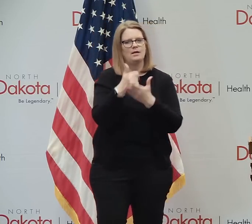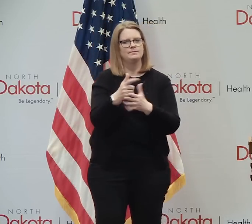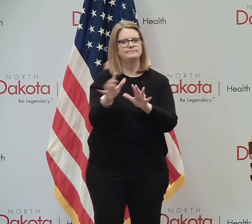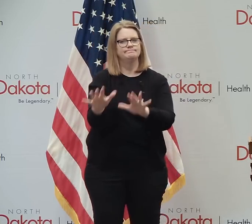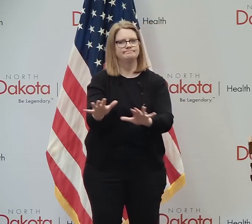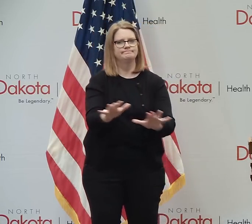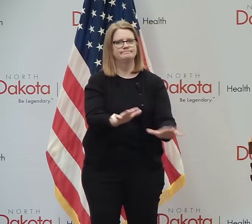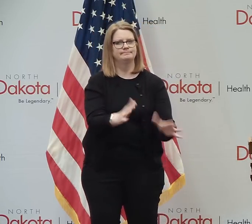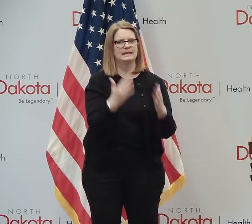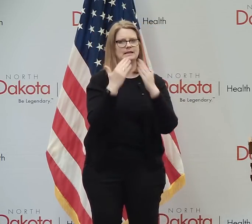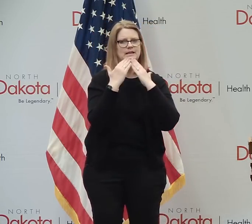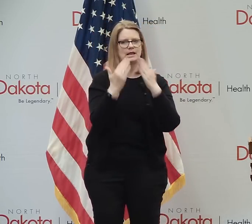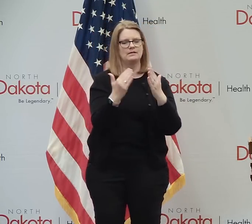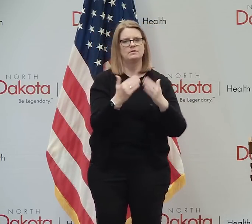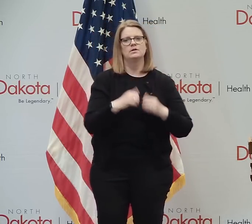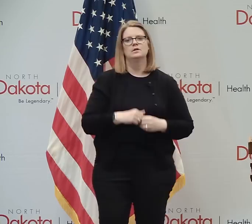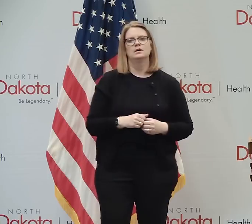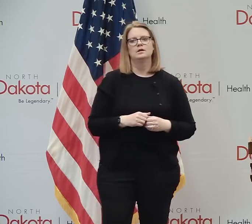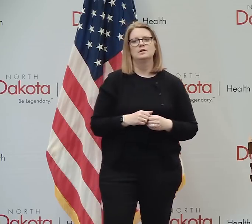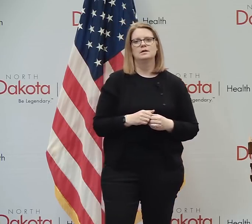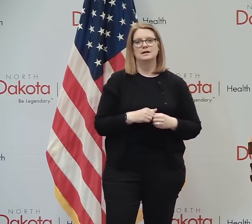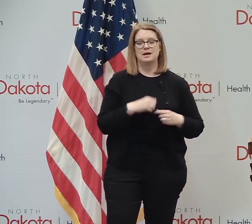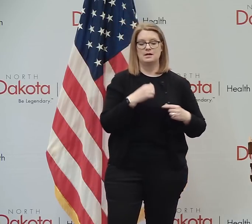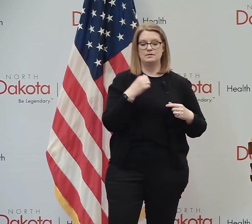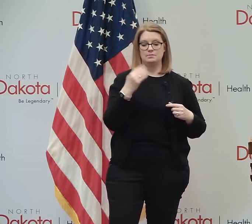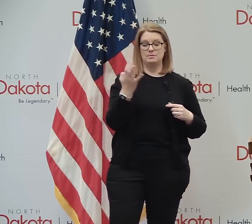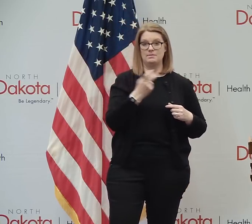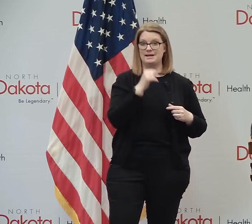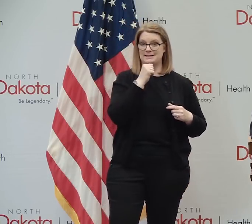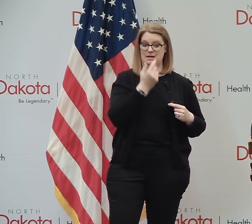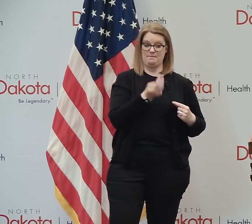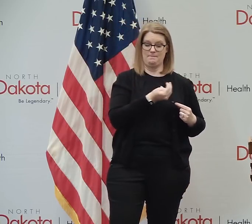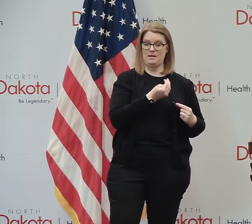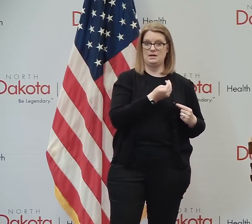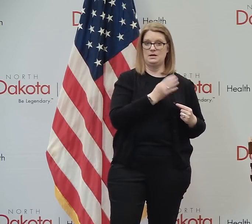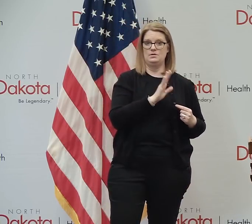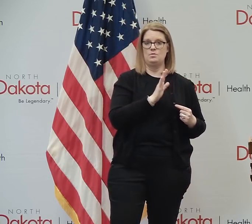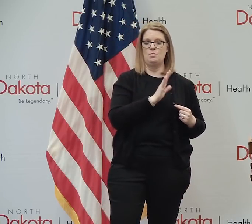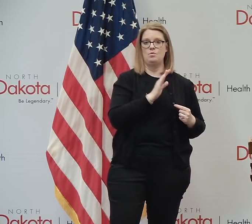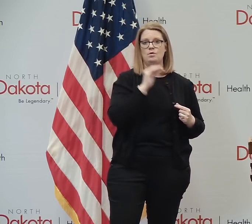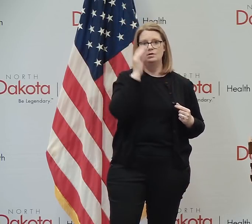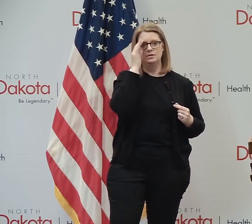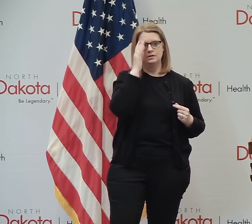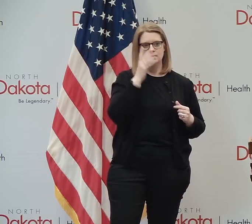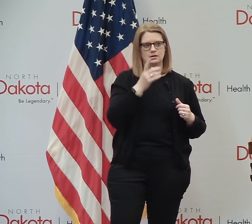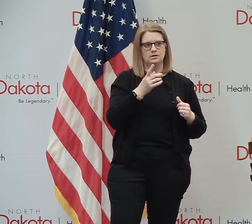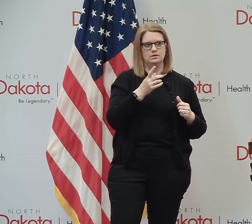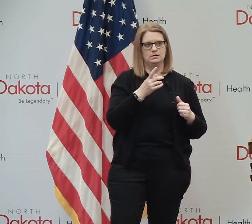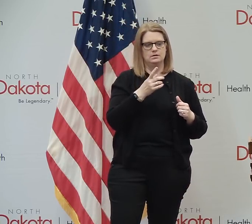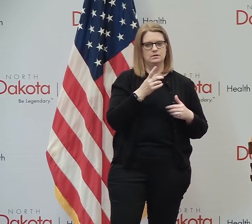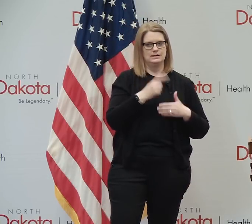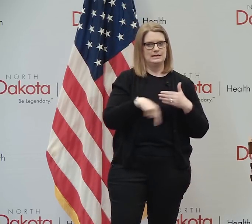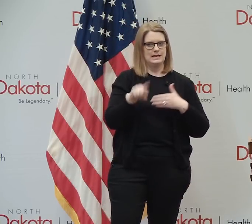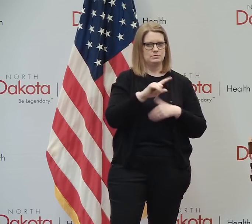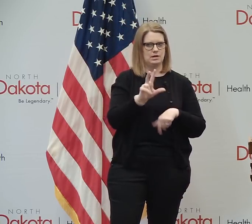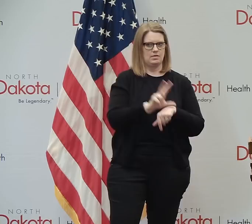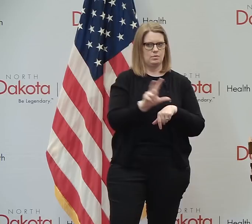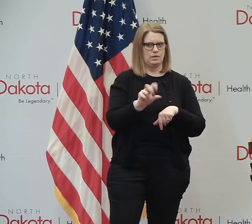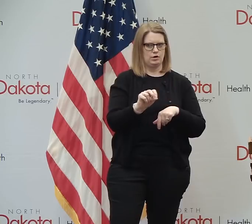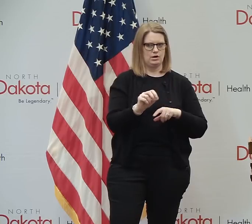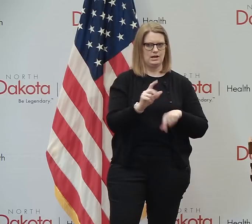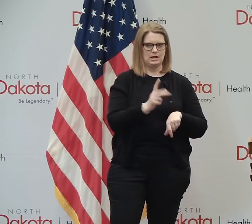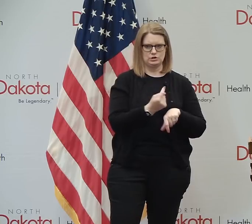that. We'll be back not Monday at our normal time, but we're having our first one next week at 3:30